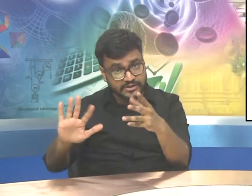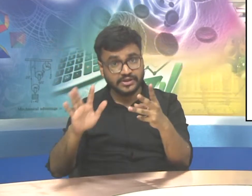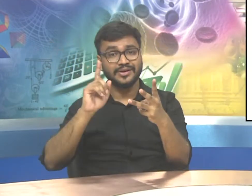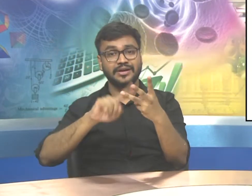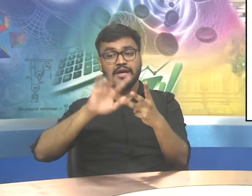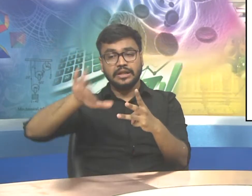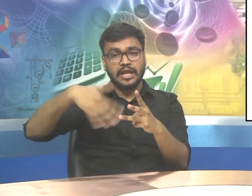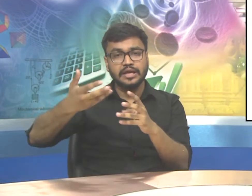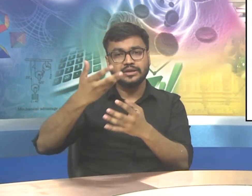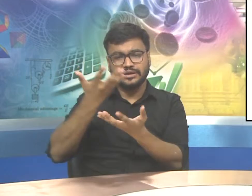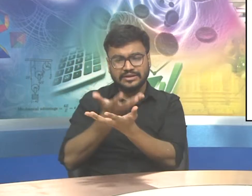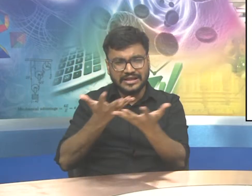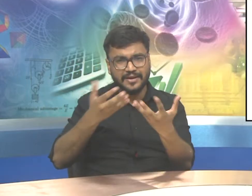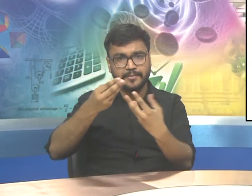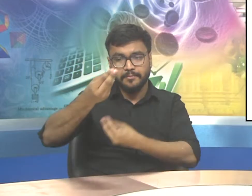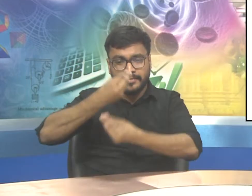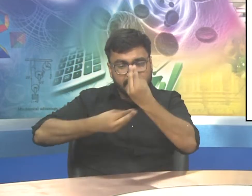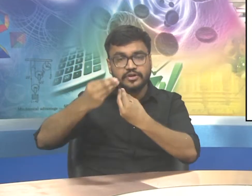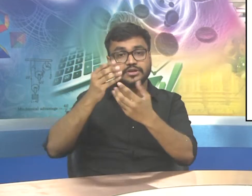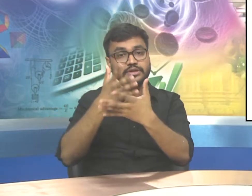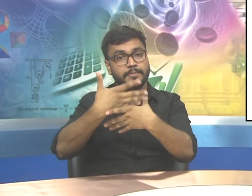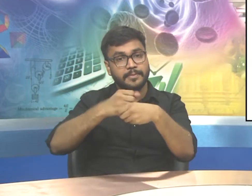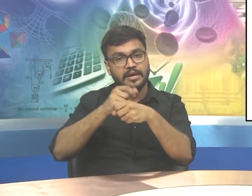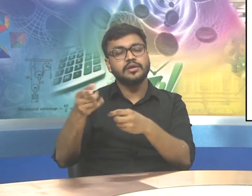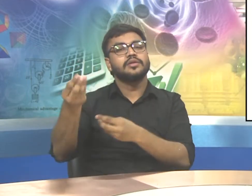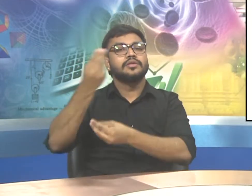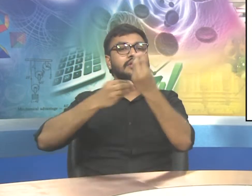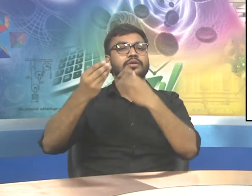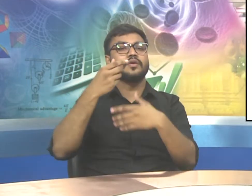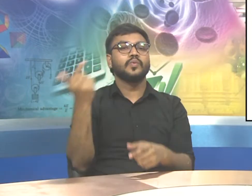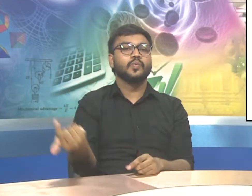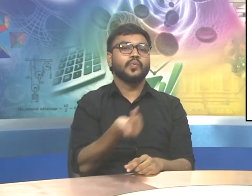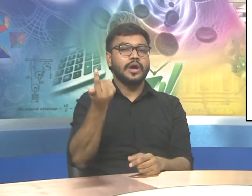and cut meat and remove animal skins,